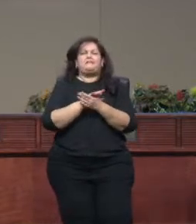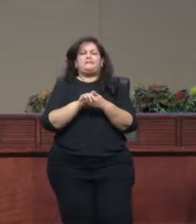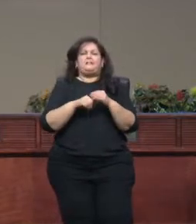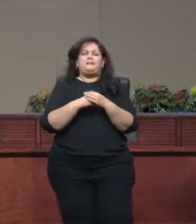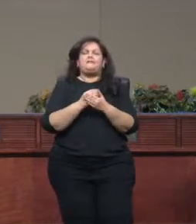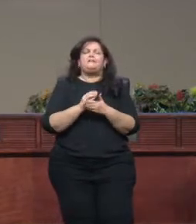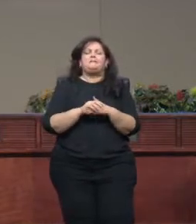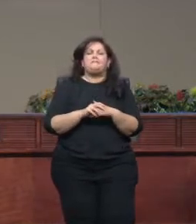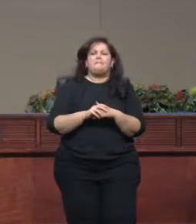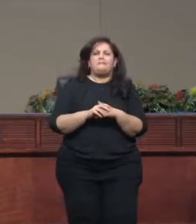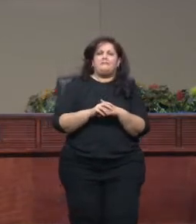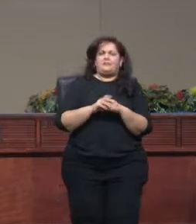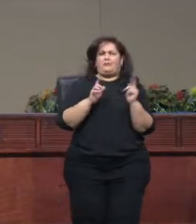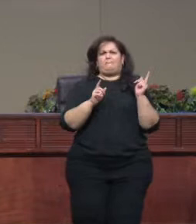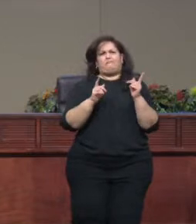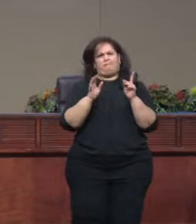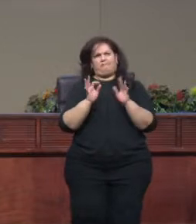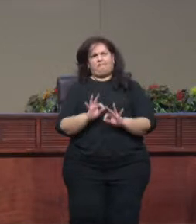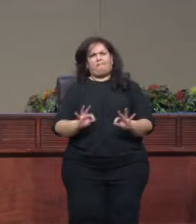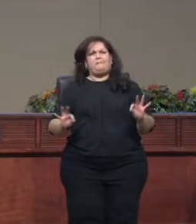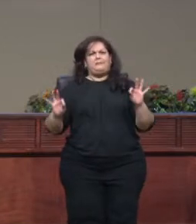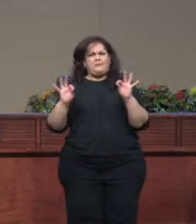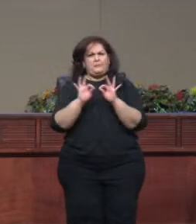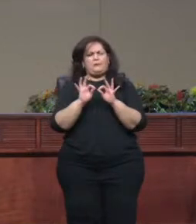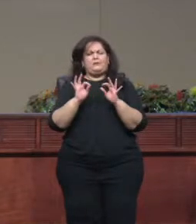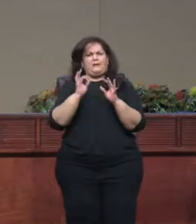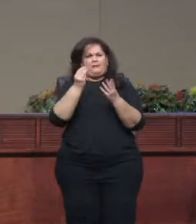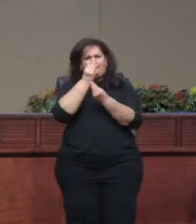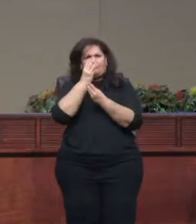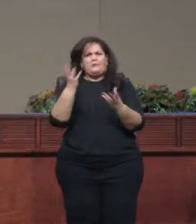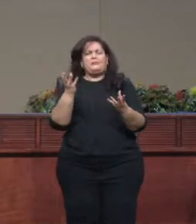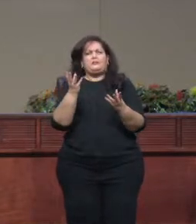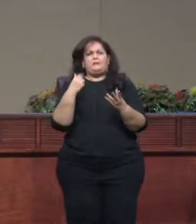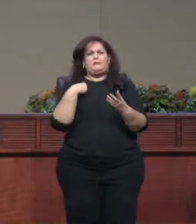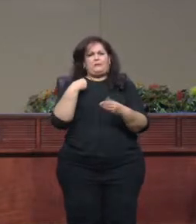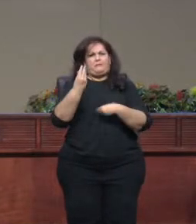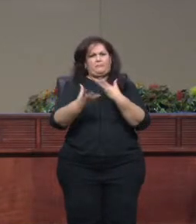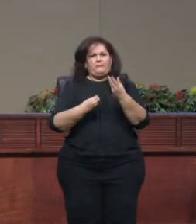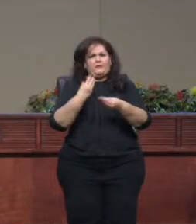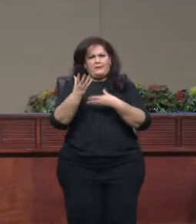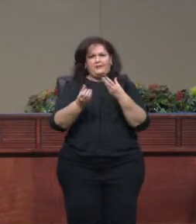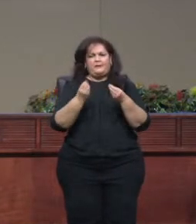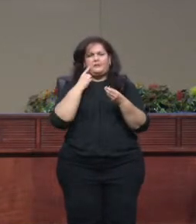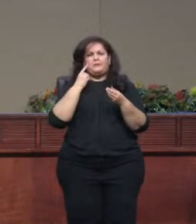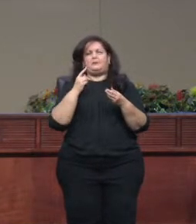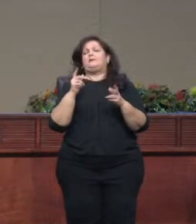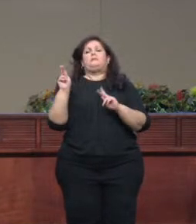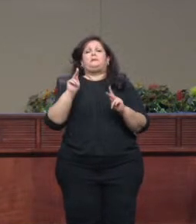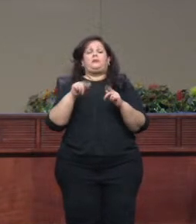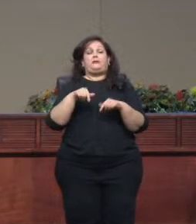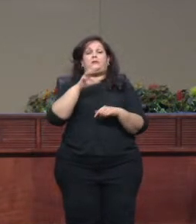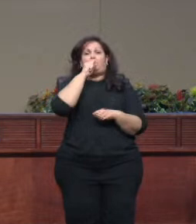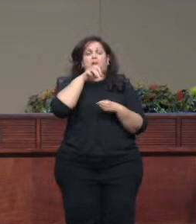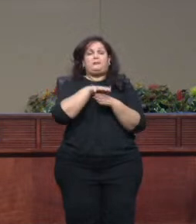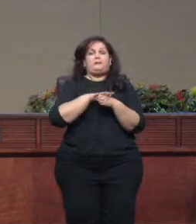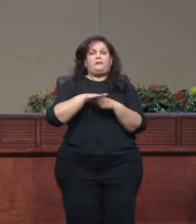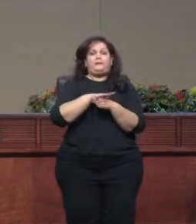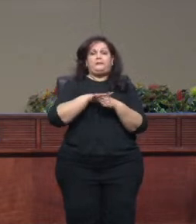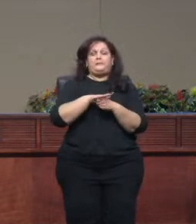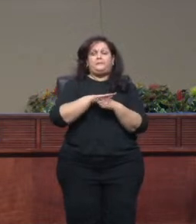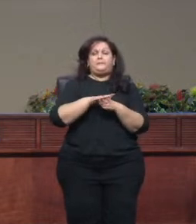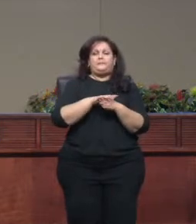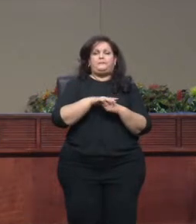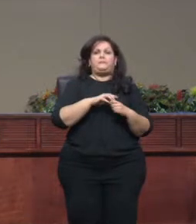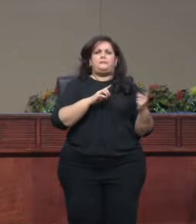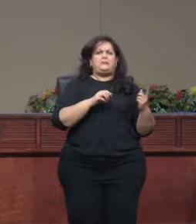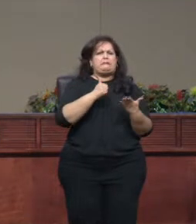important part of the important information that we are providing to our citizens. He has been helping